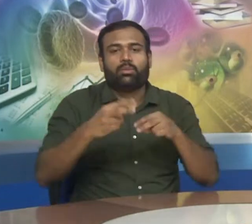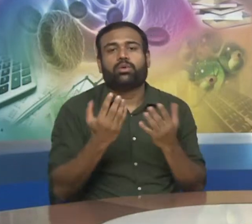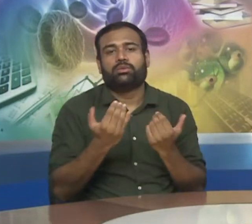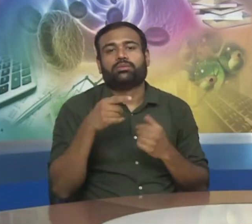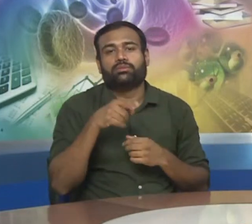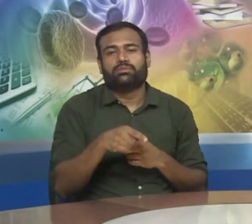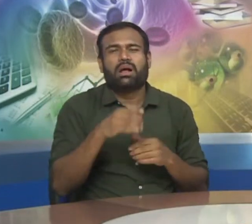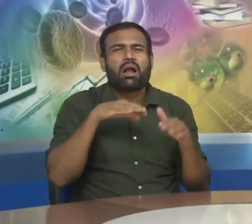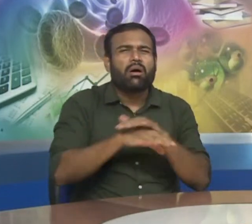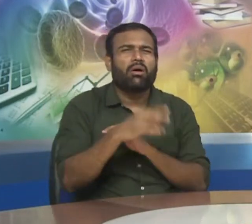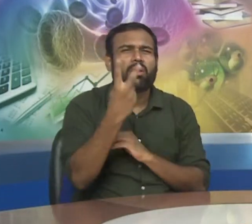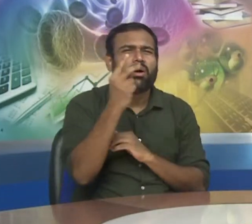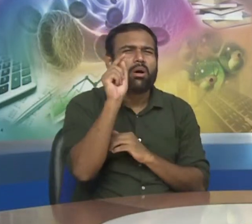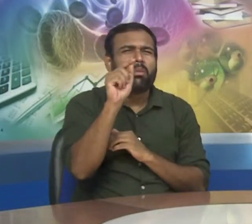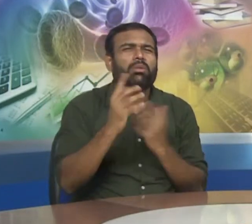two ways.